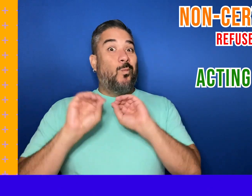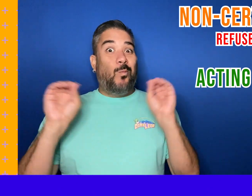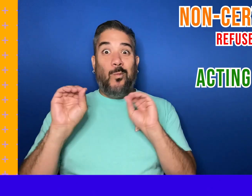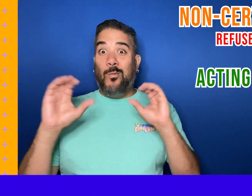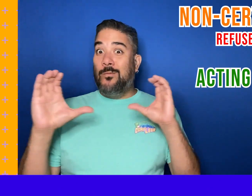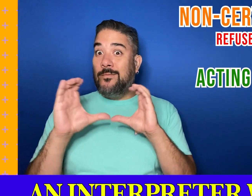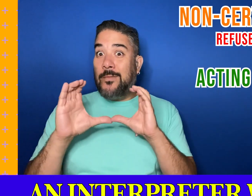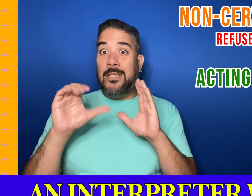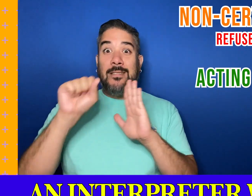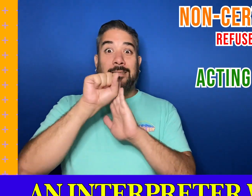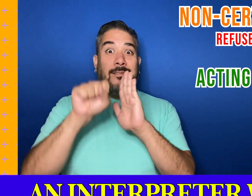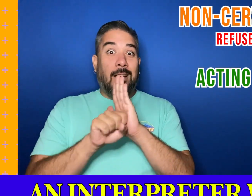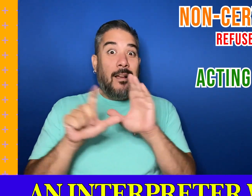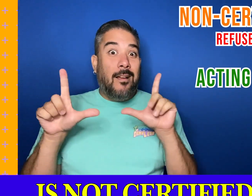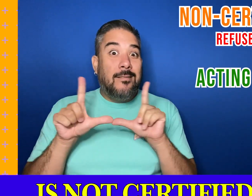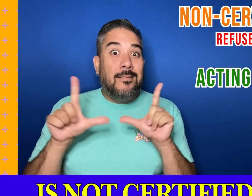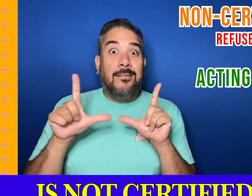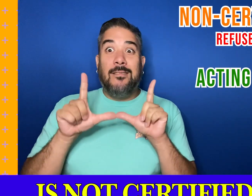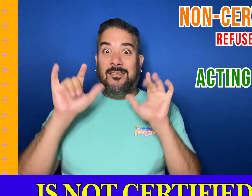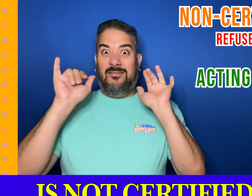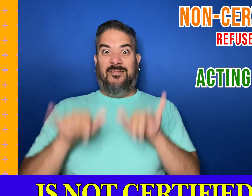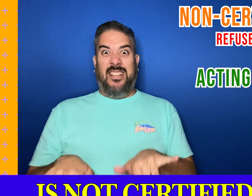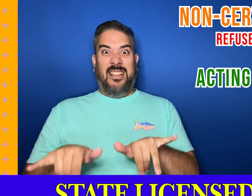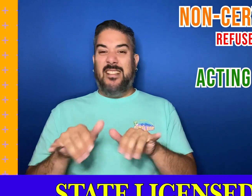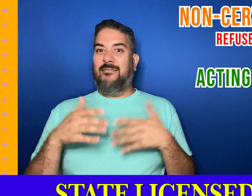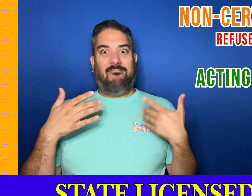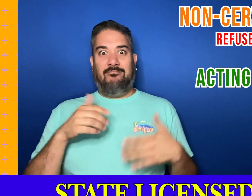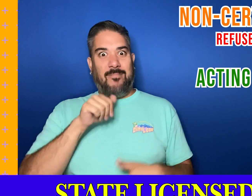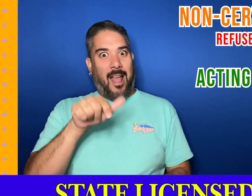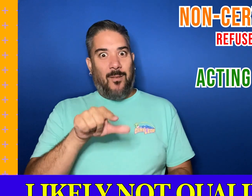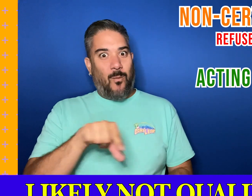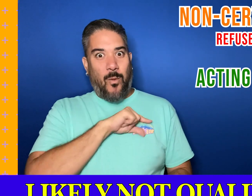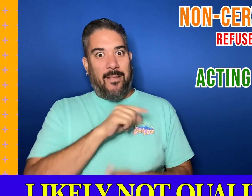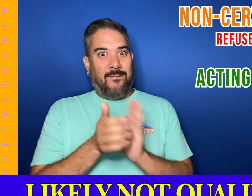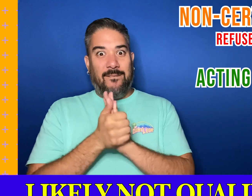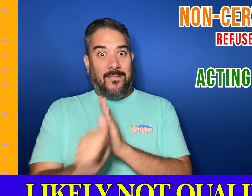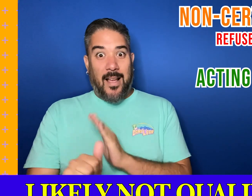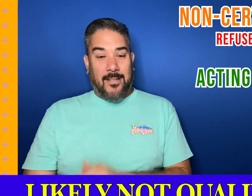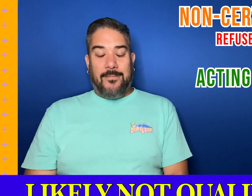An interpreter who is not certified or state licensed is likely not qualified.